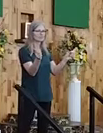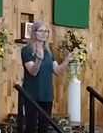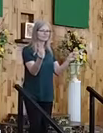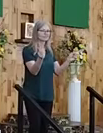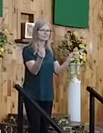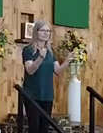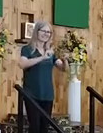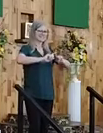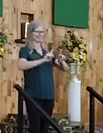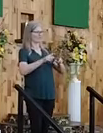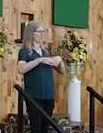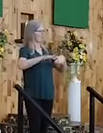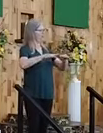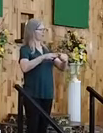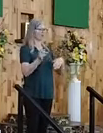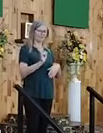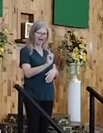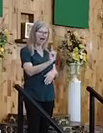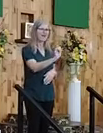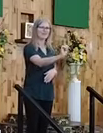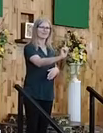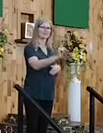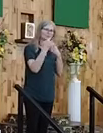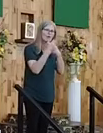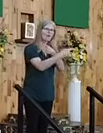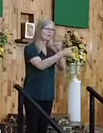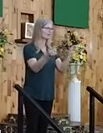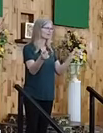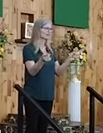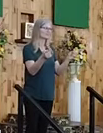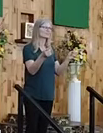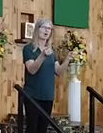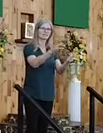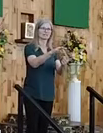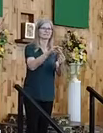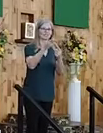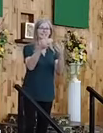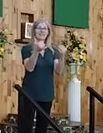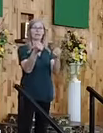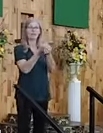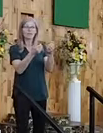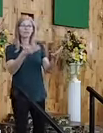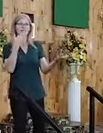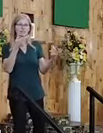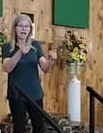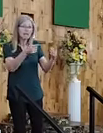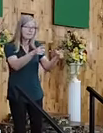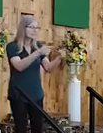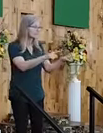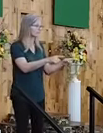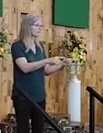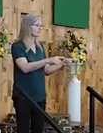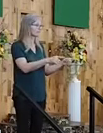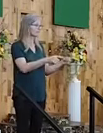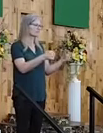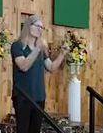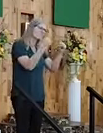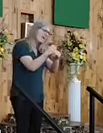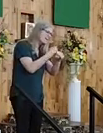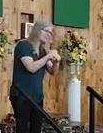different walk. Friends, the time has come, especially now, with all what's happening, with all the fighting and the division we